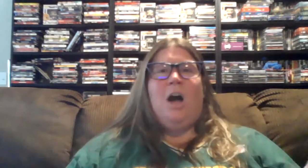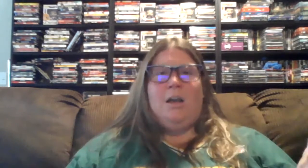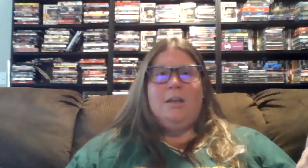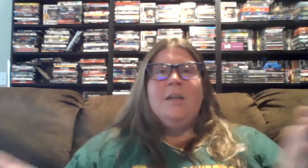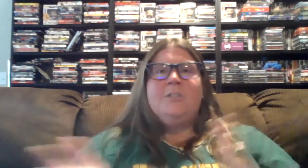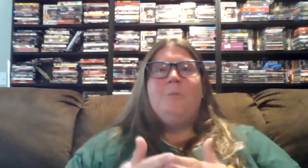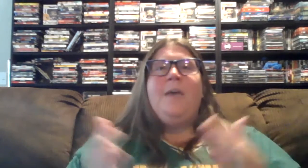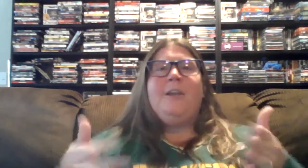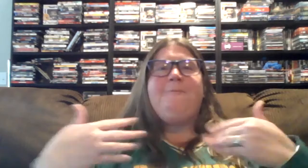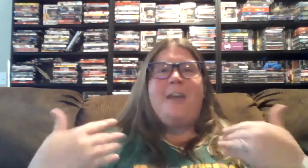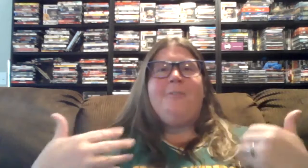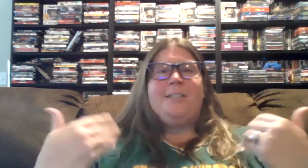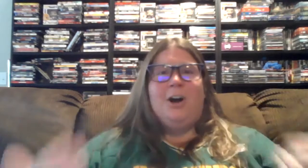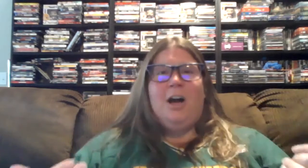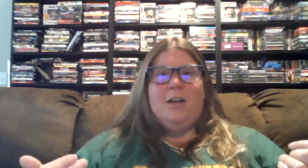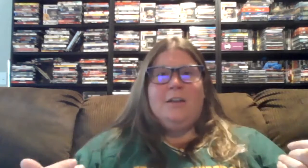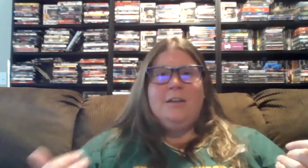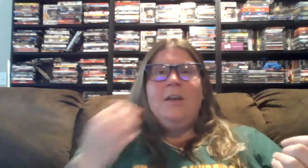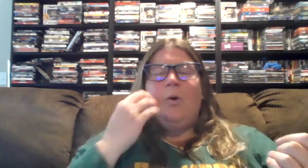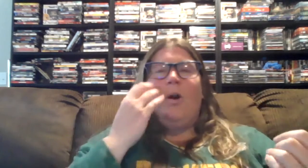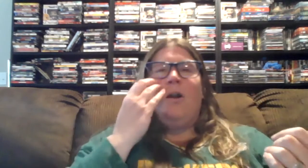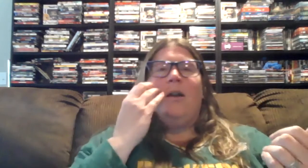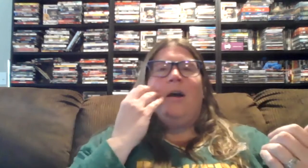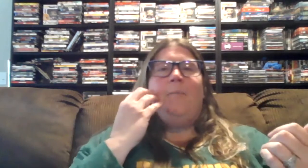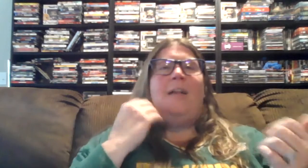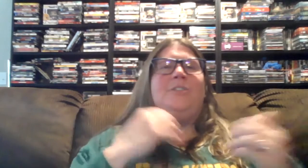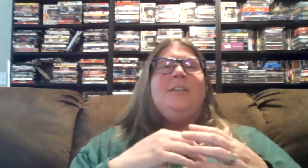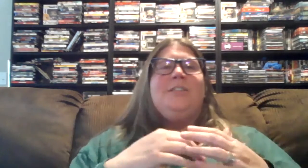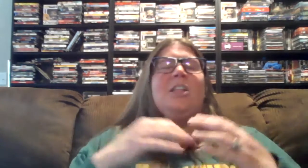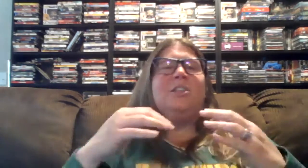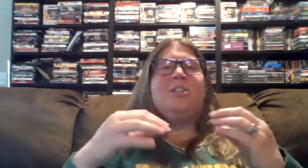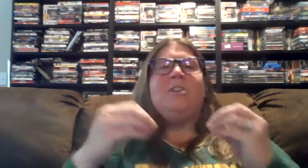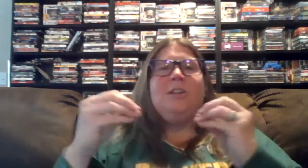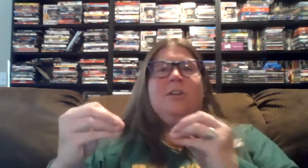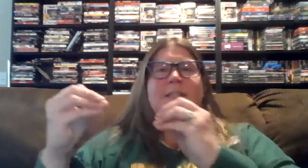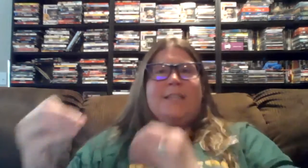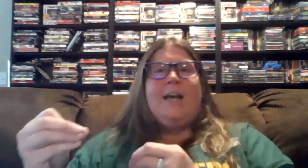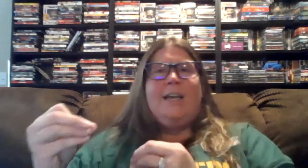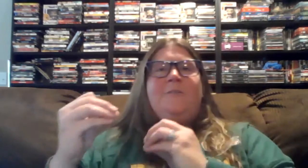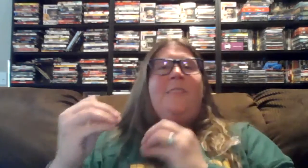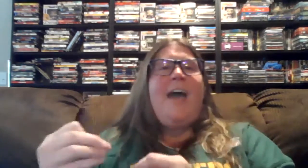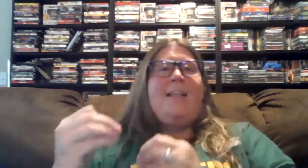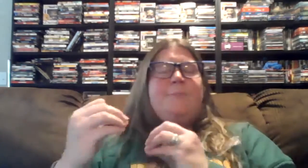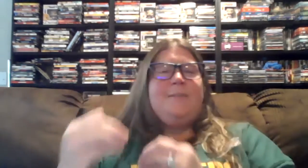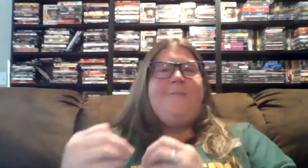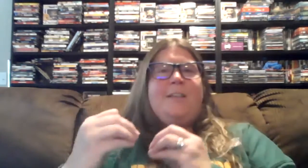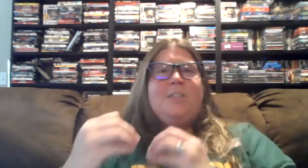song. So pick your favorite song or and just start to learn the signs for that specific